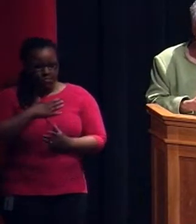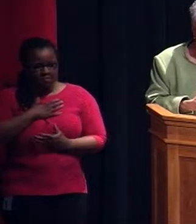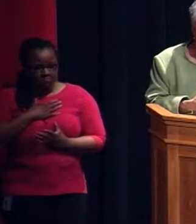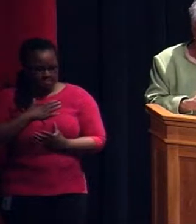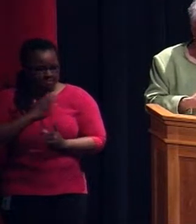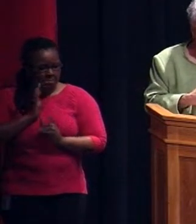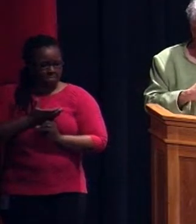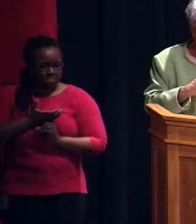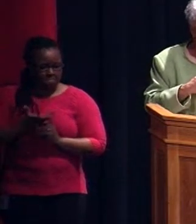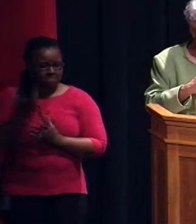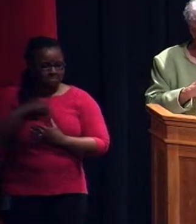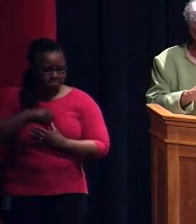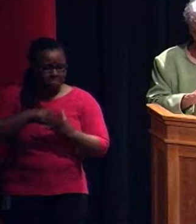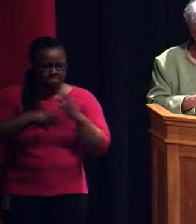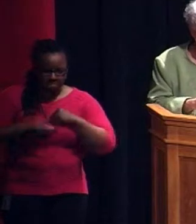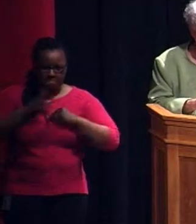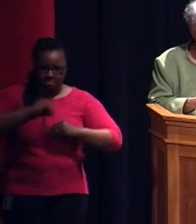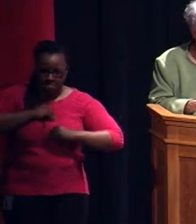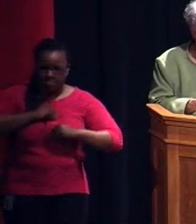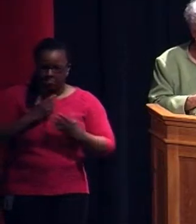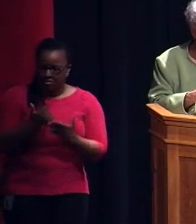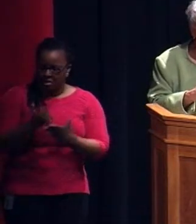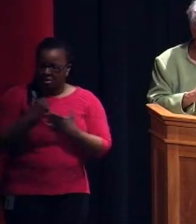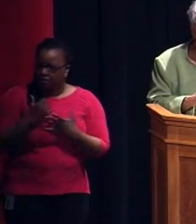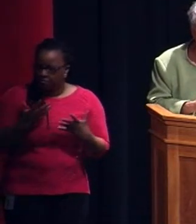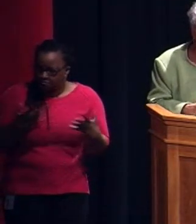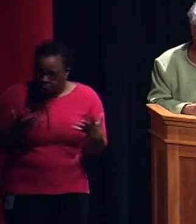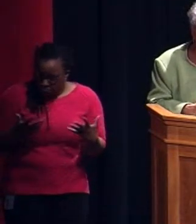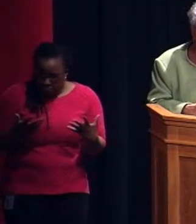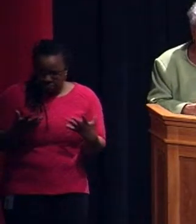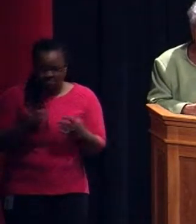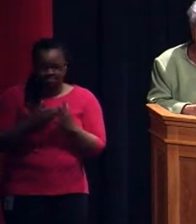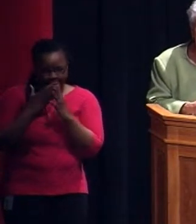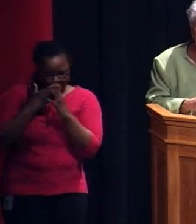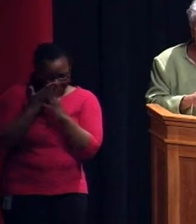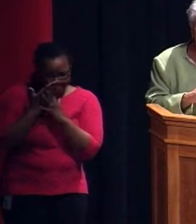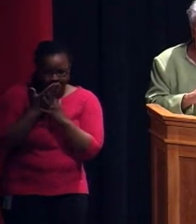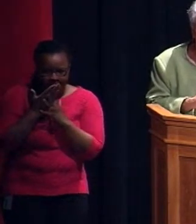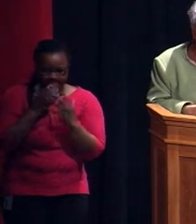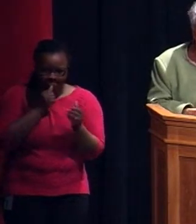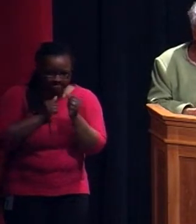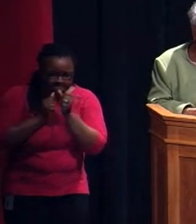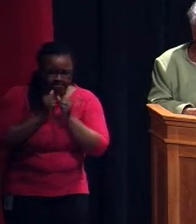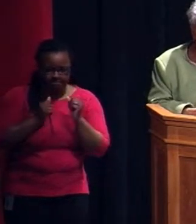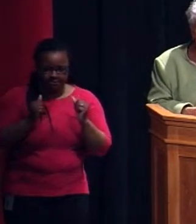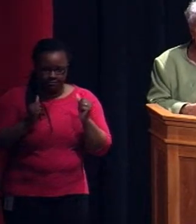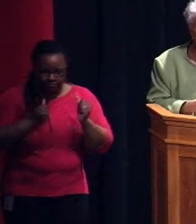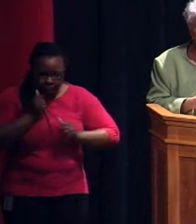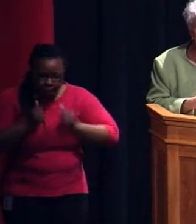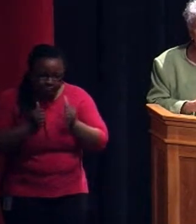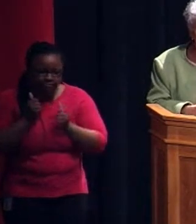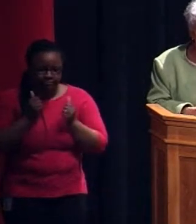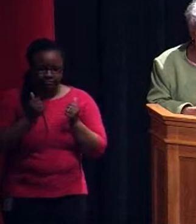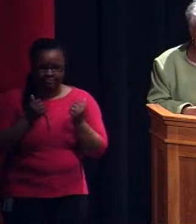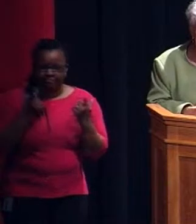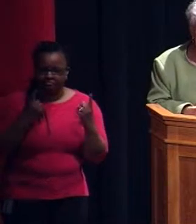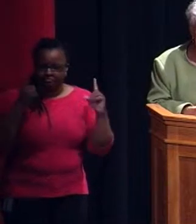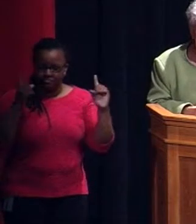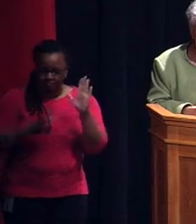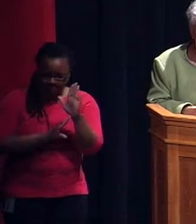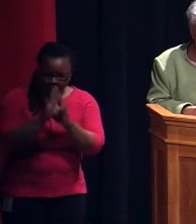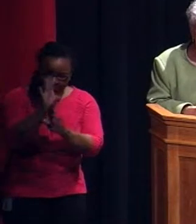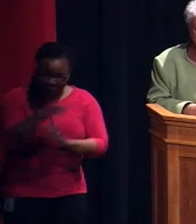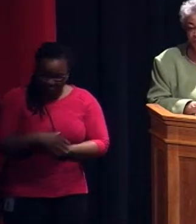character that have permitted me to survive, to thrive, and to